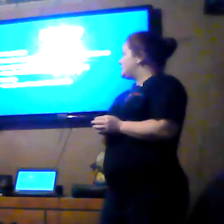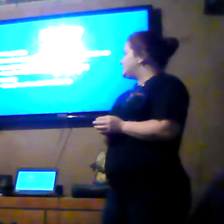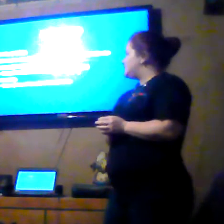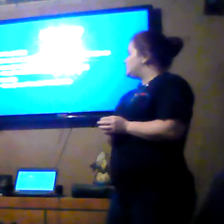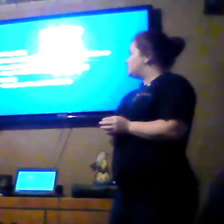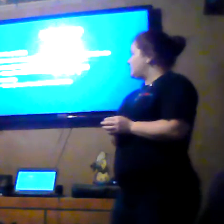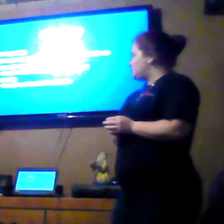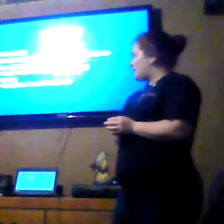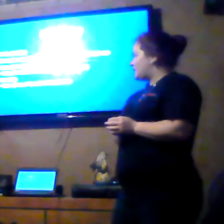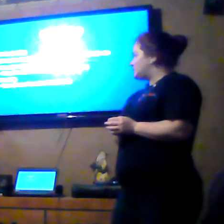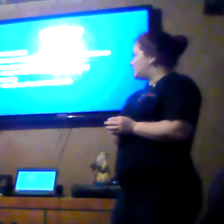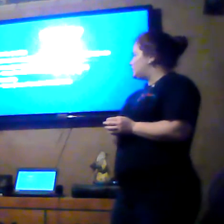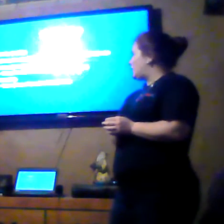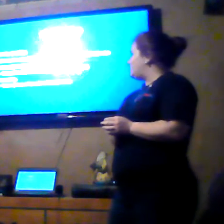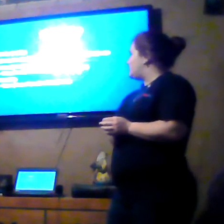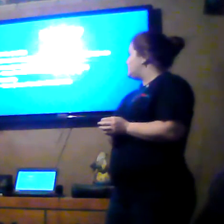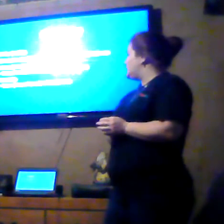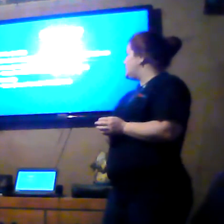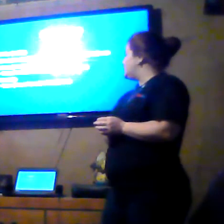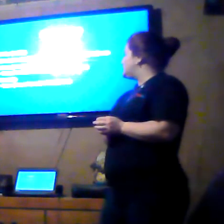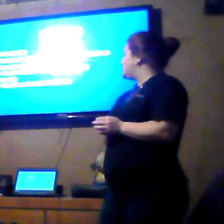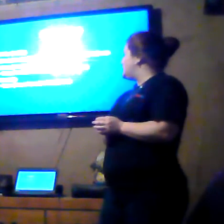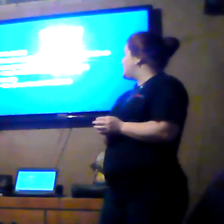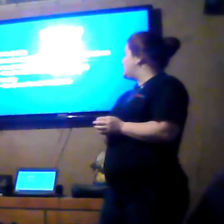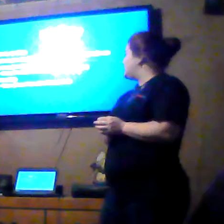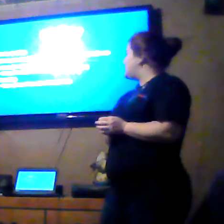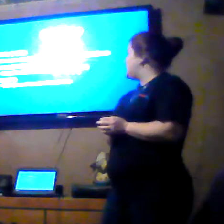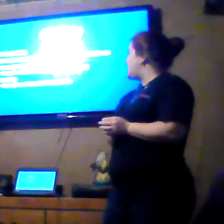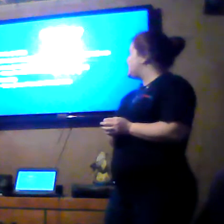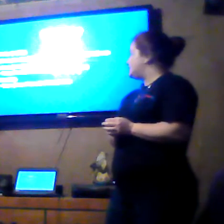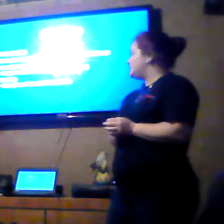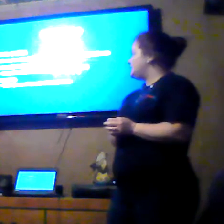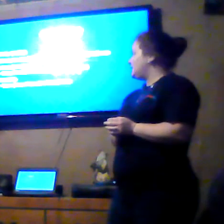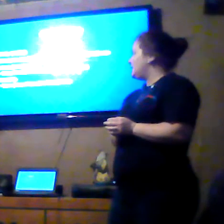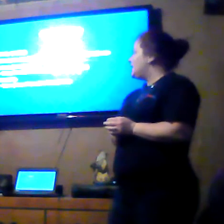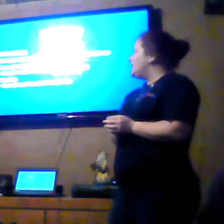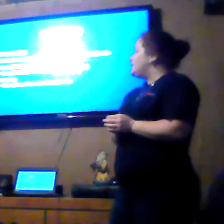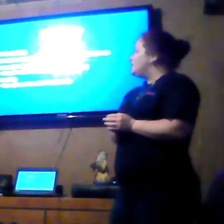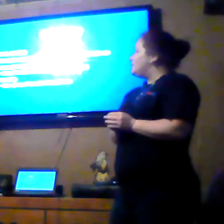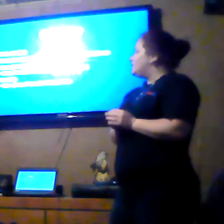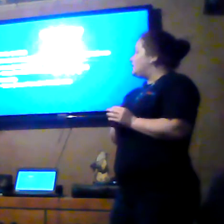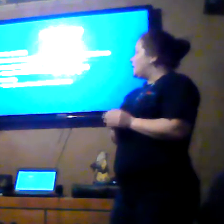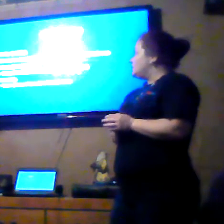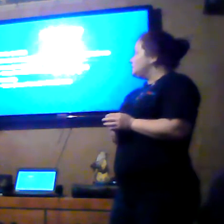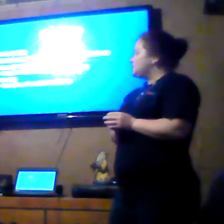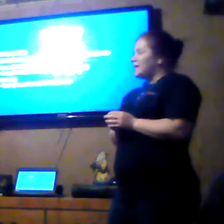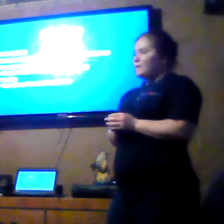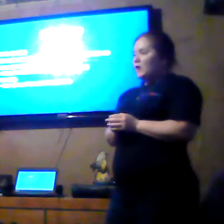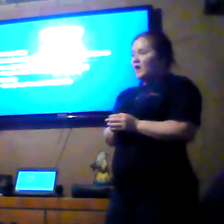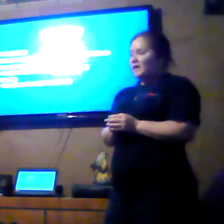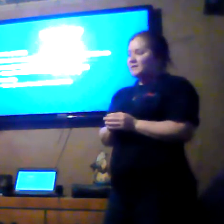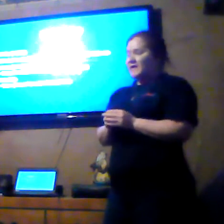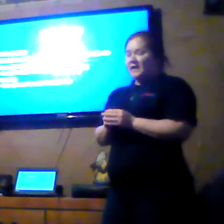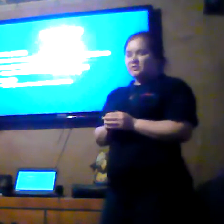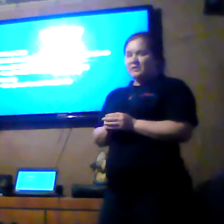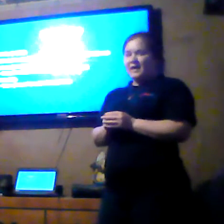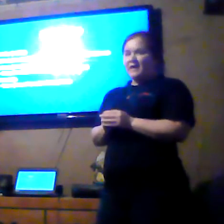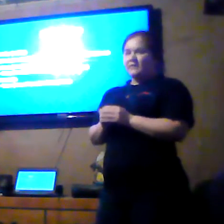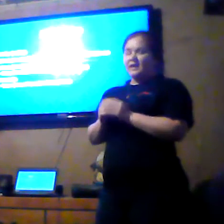gentamicin, streptomycin, rifampin, TMP, SMZ. Those antibiotics actually have